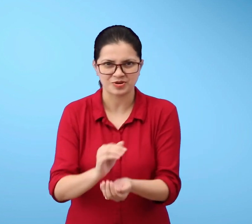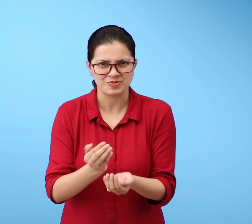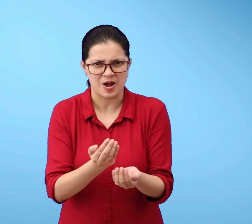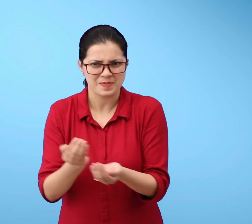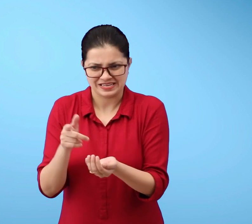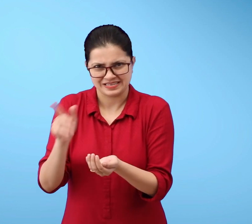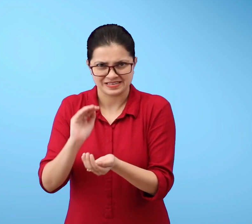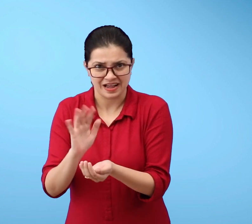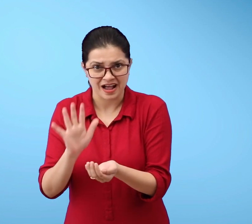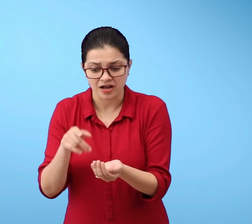whose son had died.